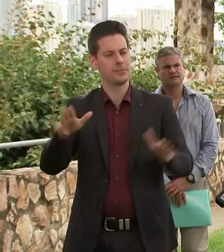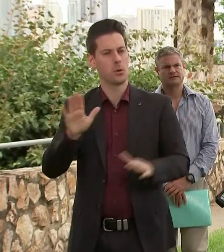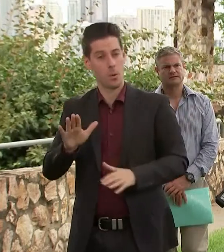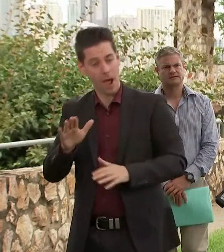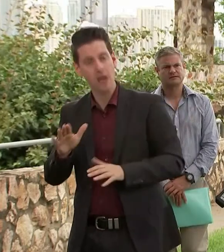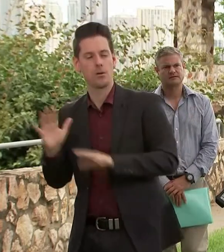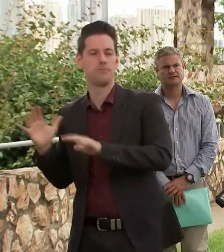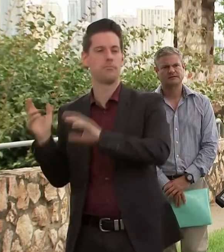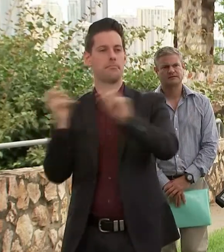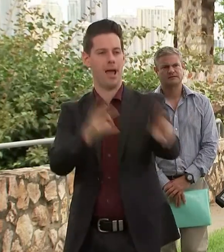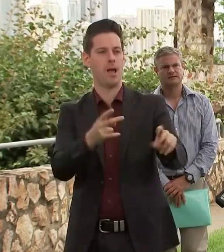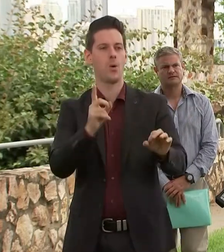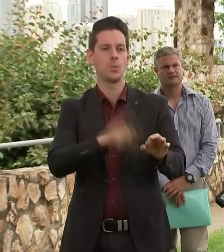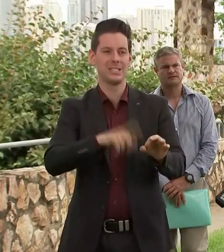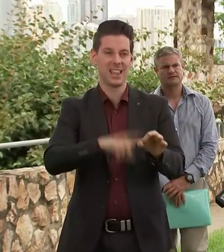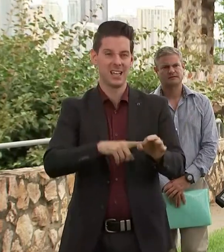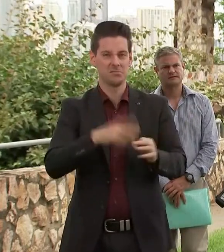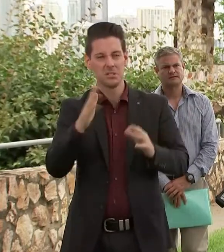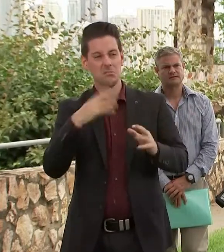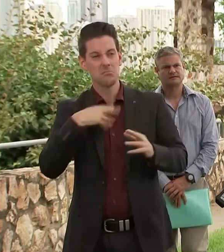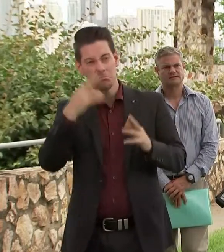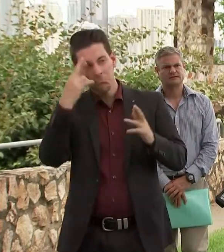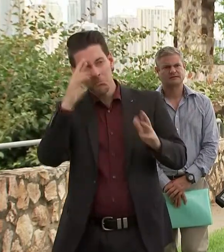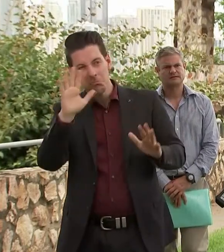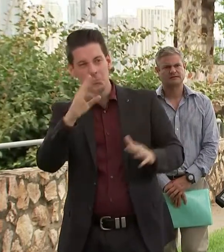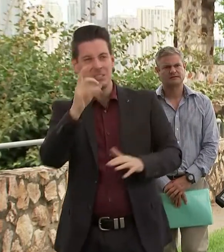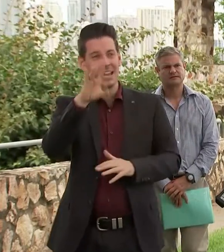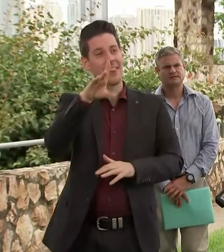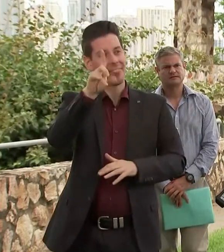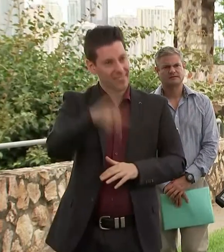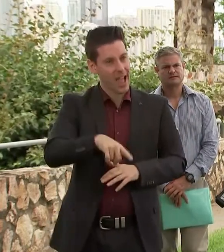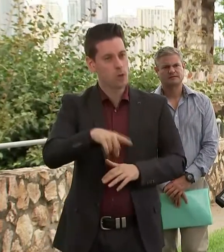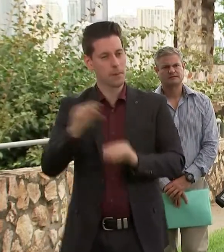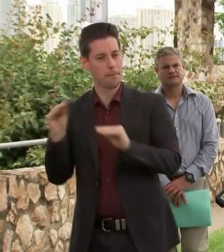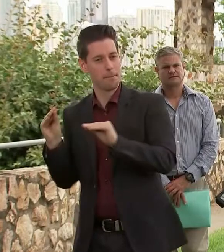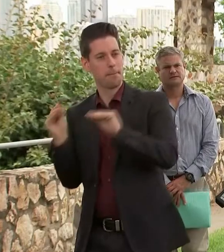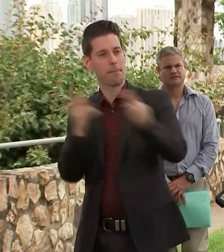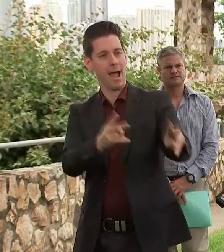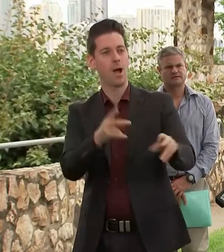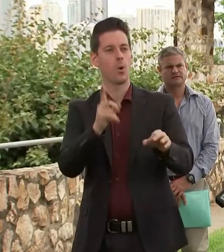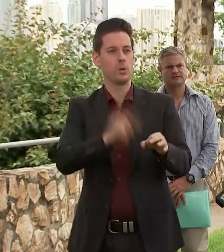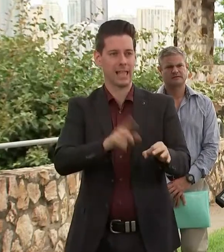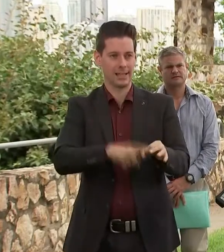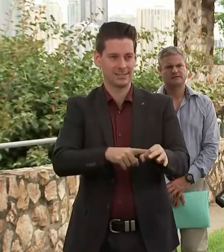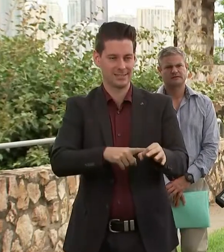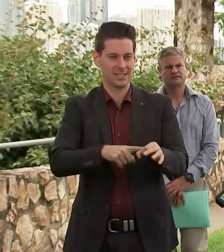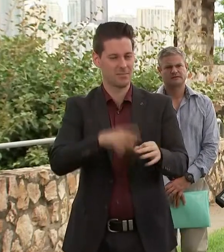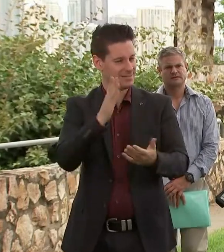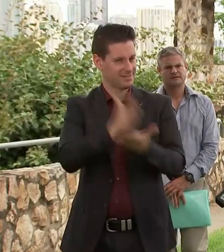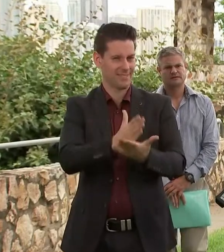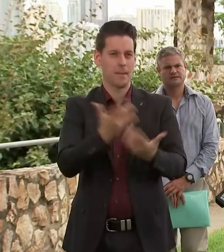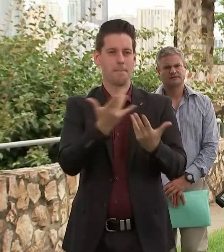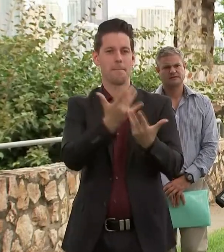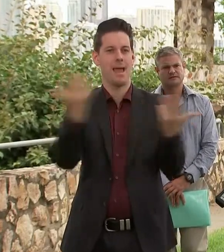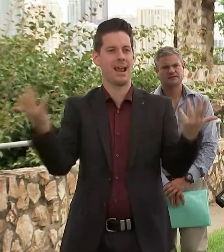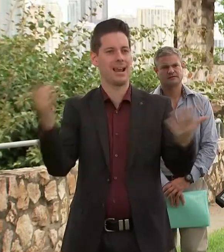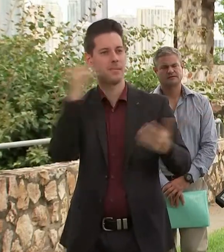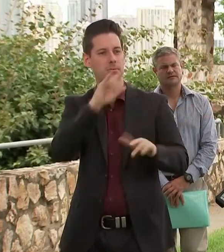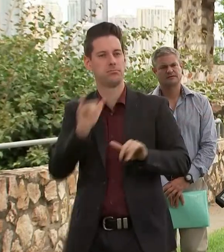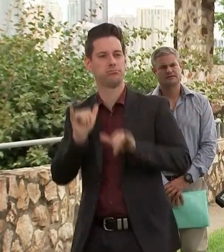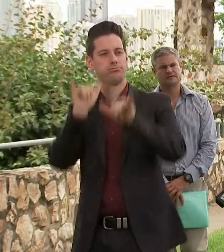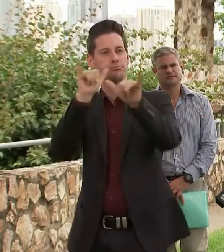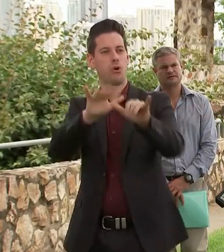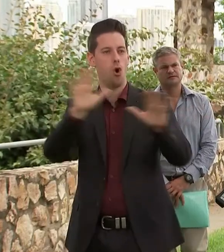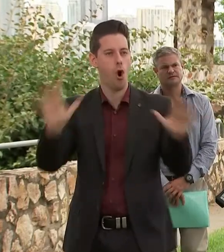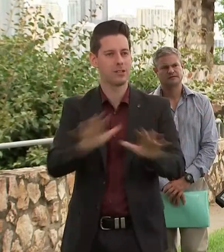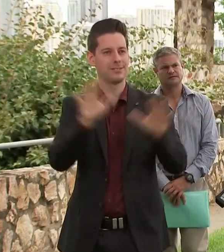expecting anywhere up to about 10,000 just in that group alone. But certainly I think many, many tourists can't wait to get into the state